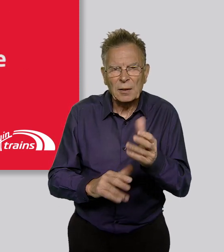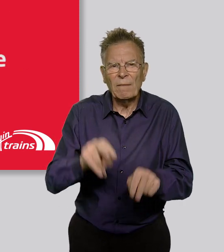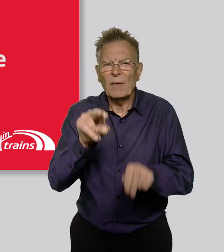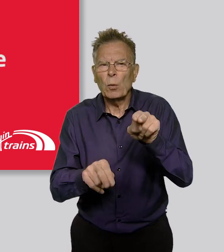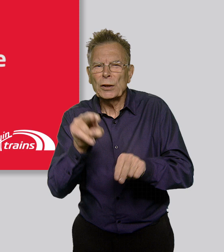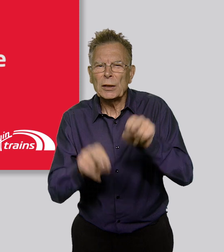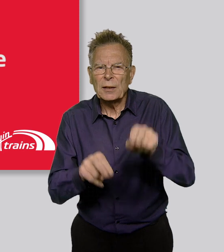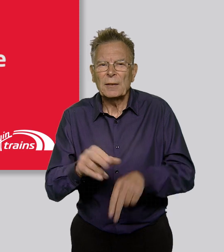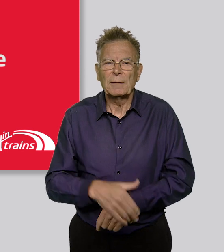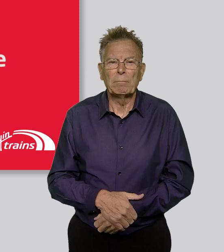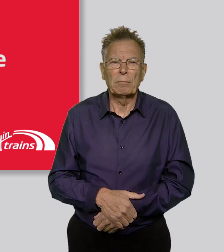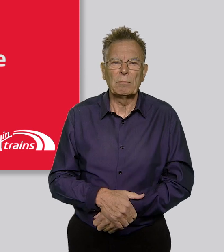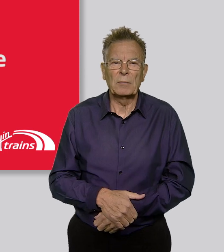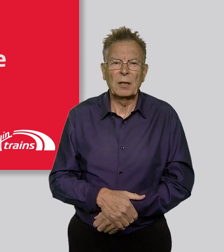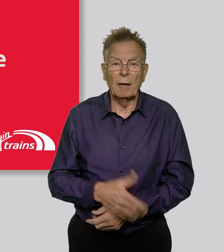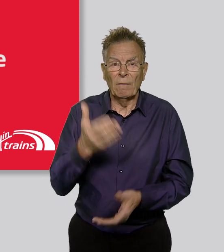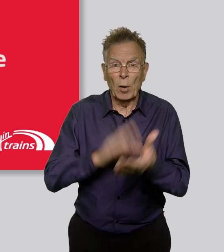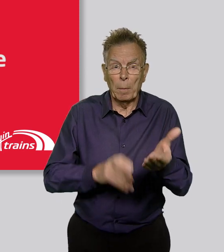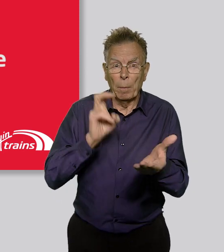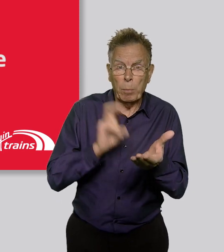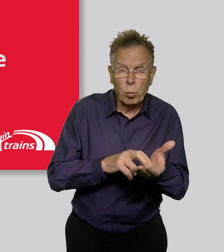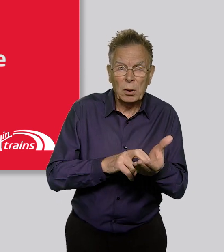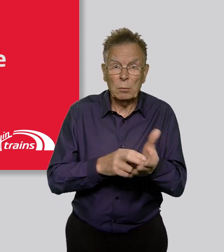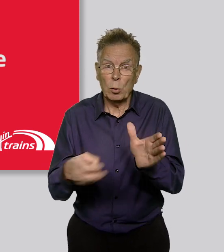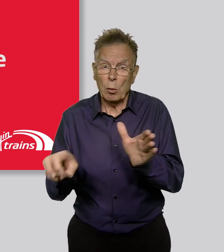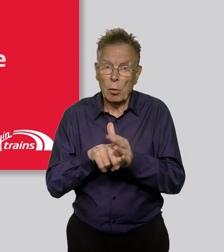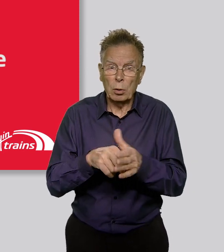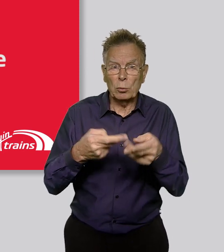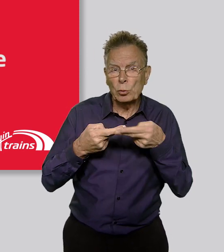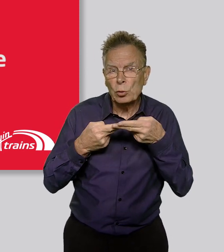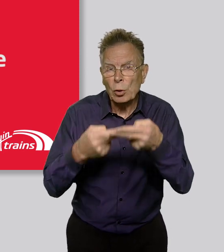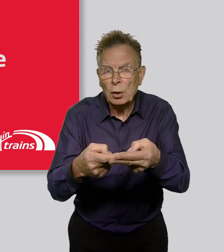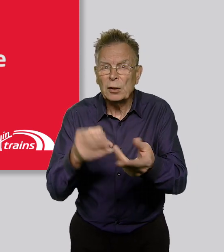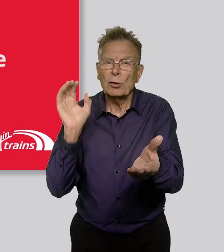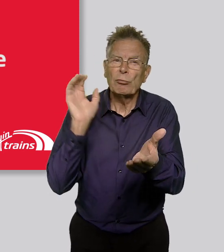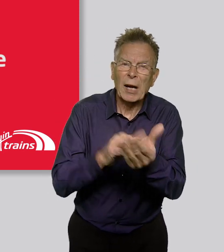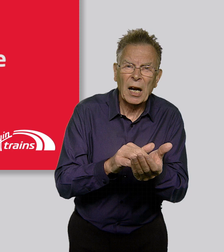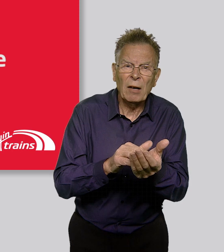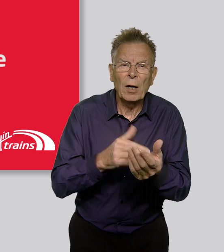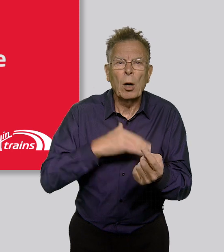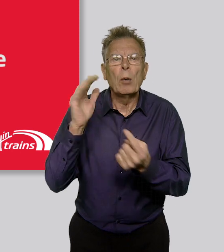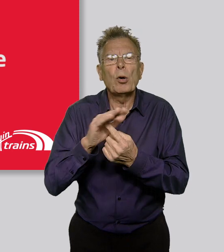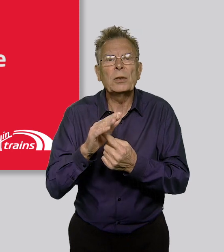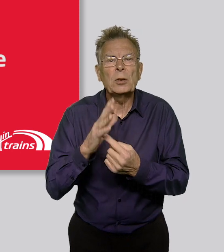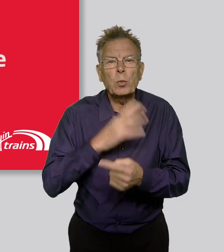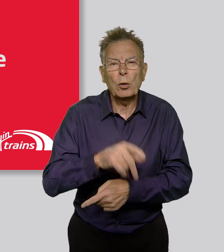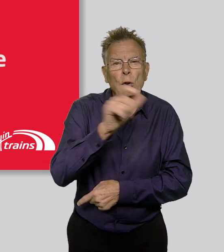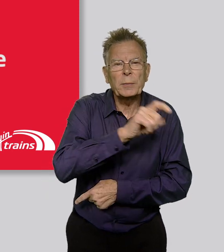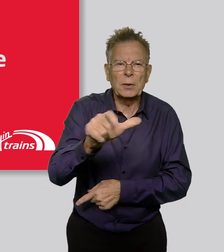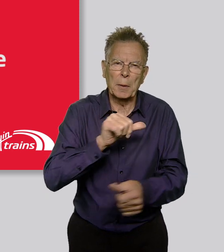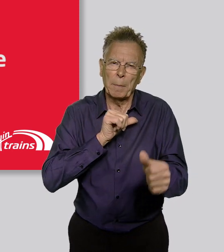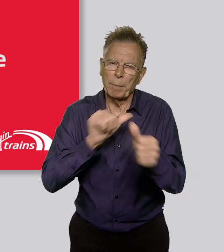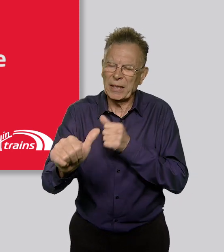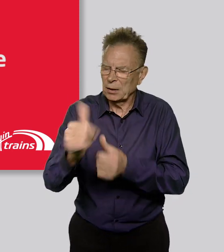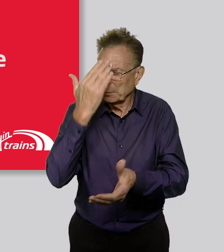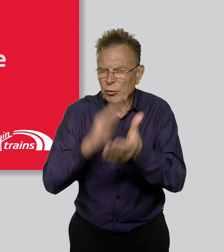Customer experience evaluations. From booking to boarding, journey to arrival, our priority is to